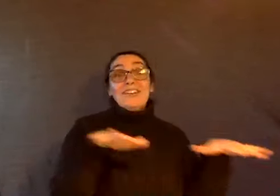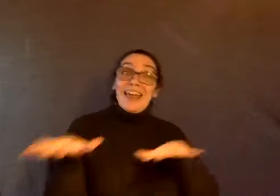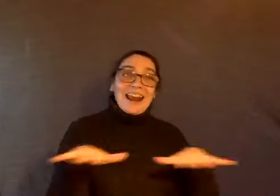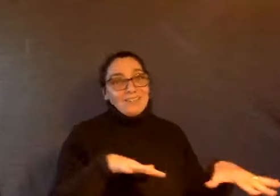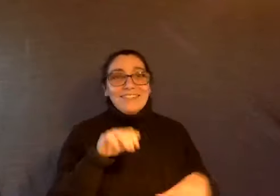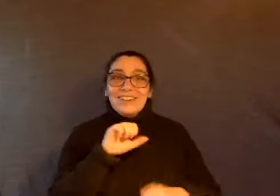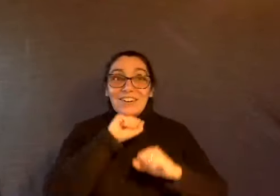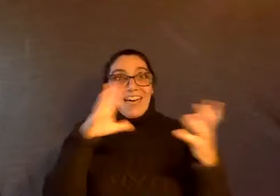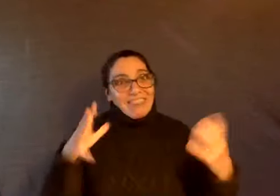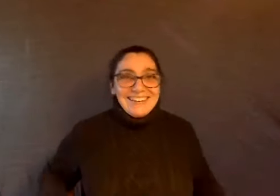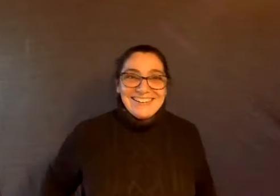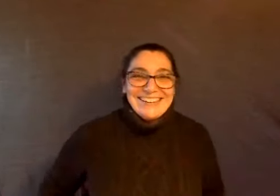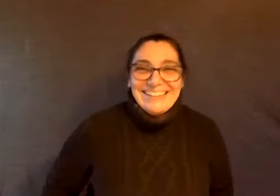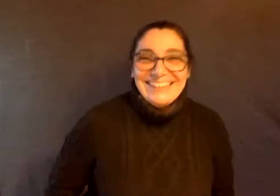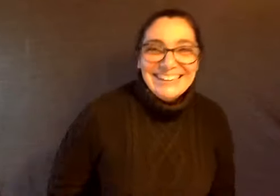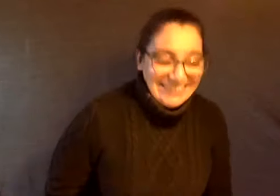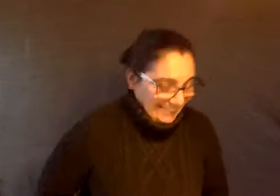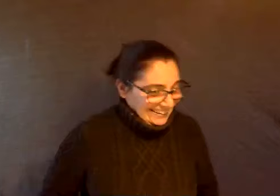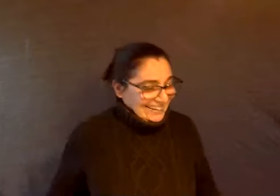hanging out, doing nothing.